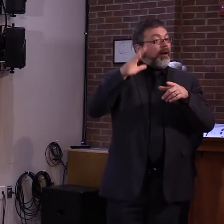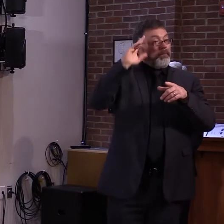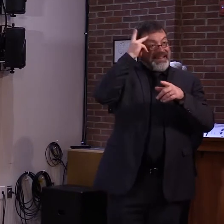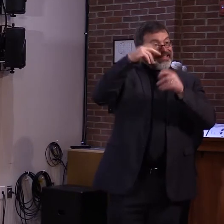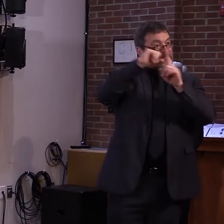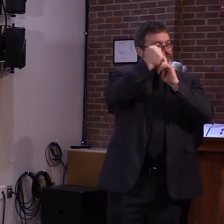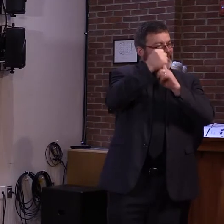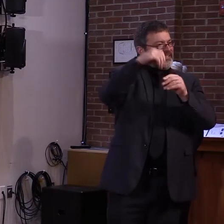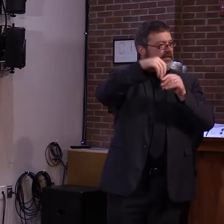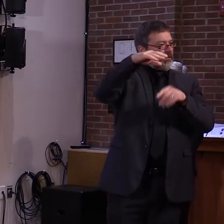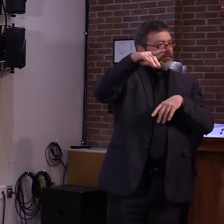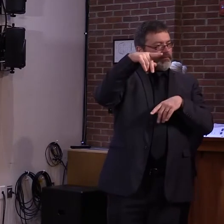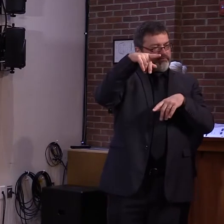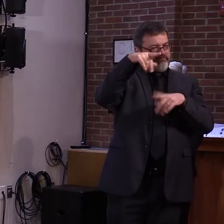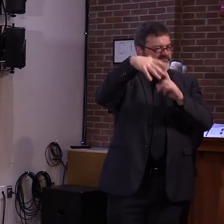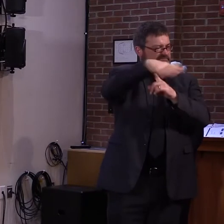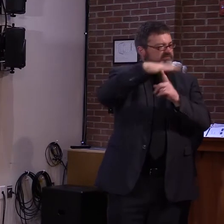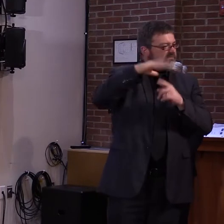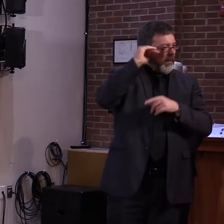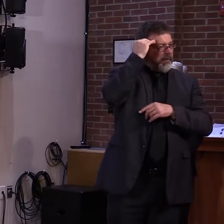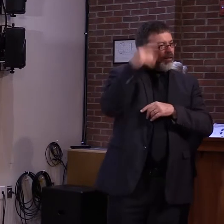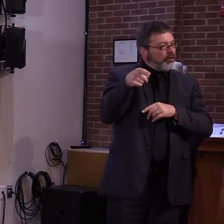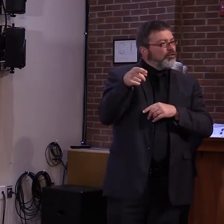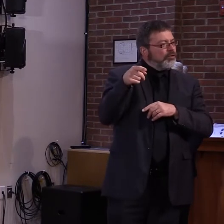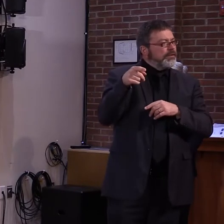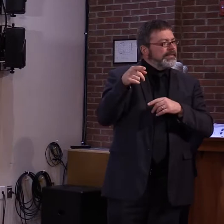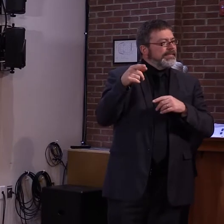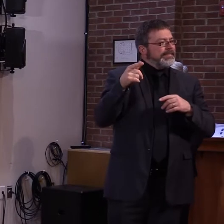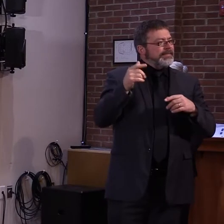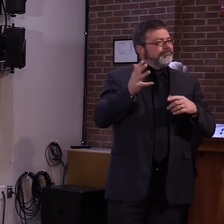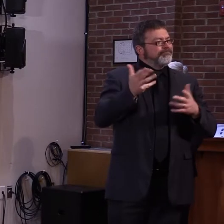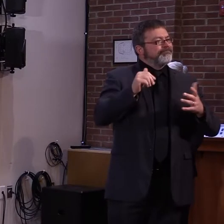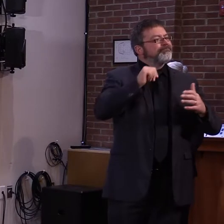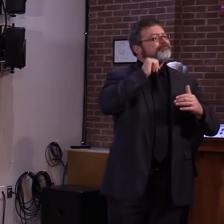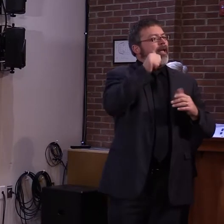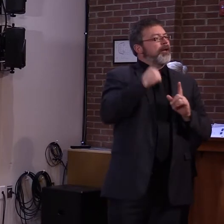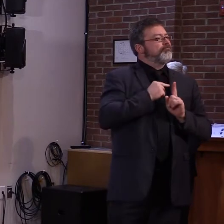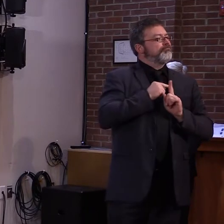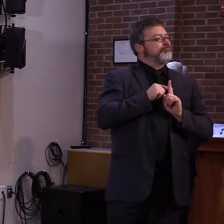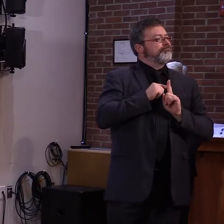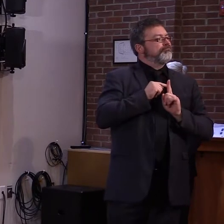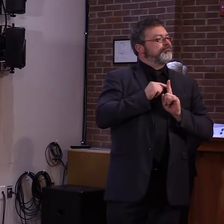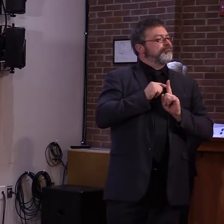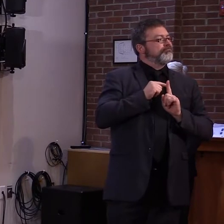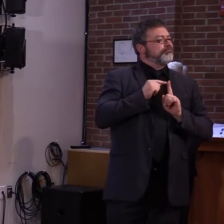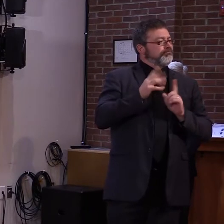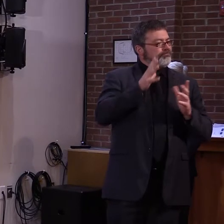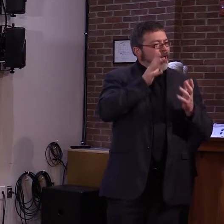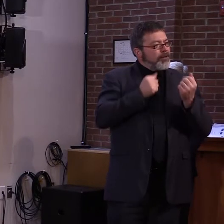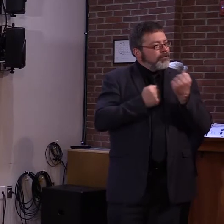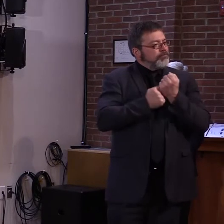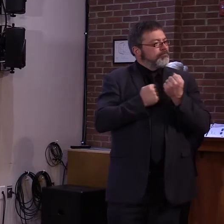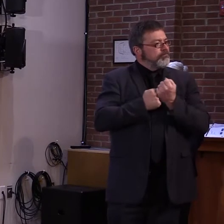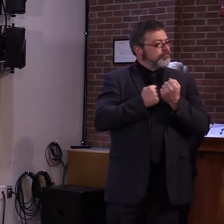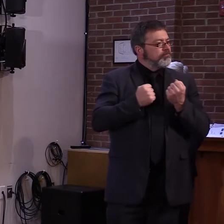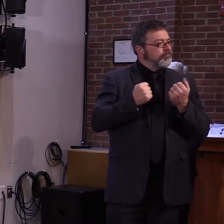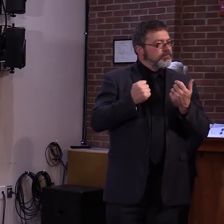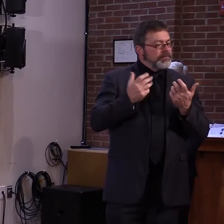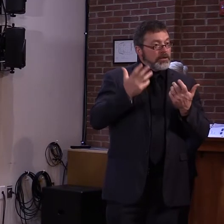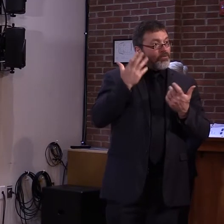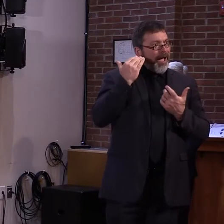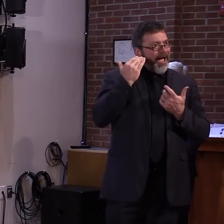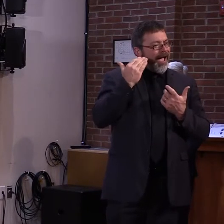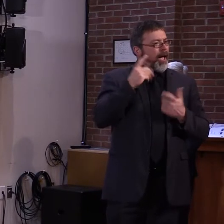is not in a way that would support more manpower with Vermont State Police. Do